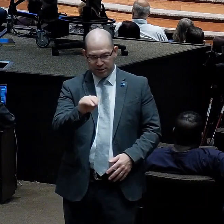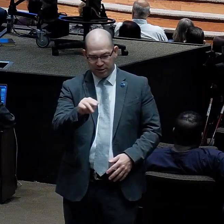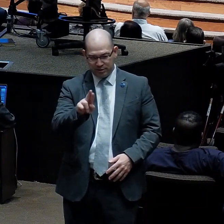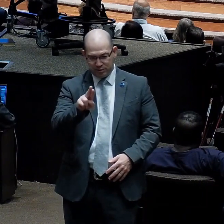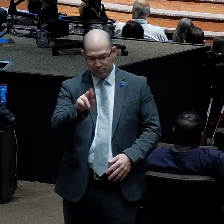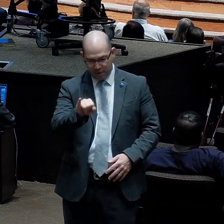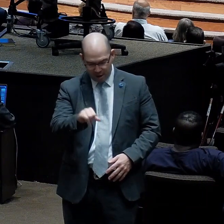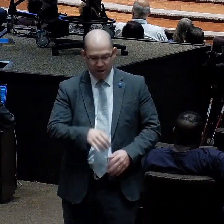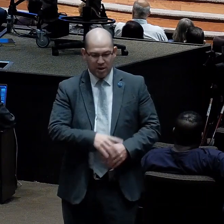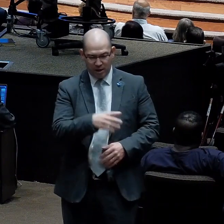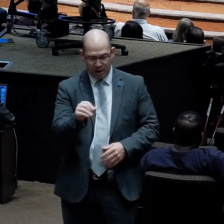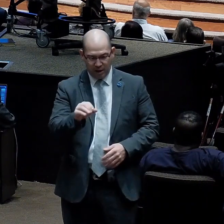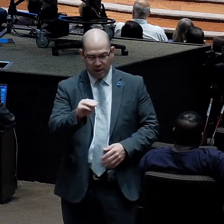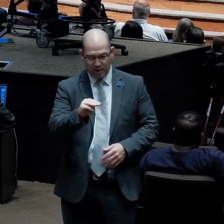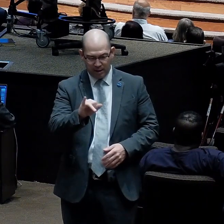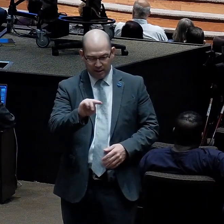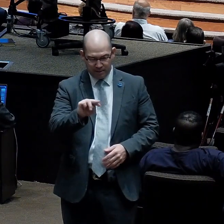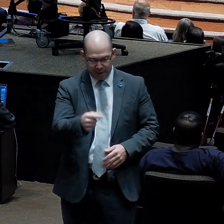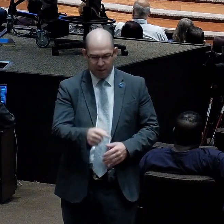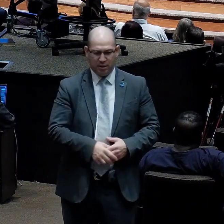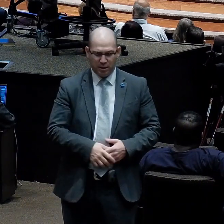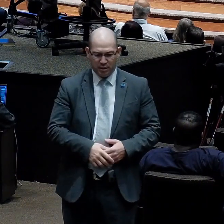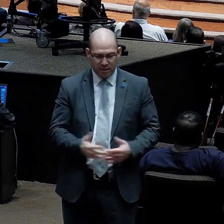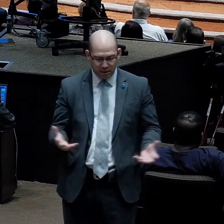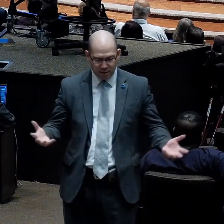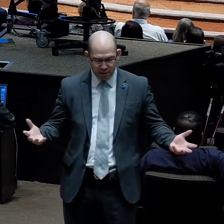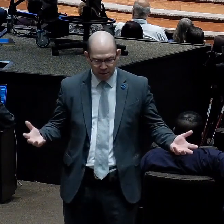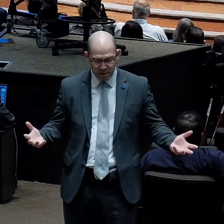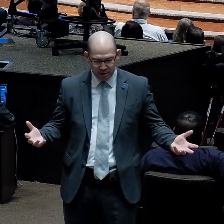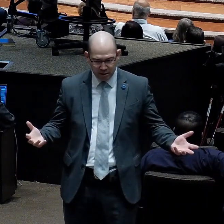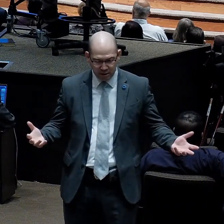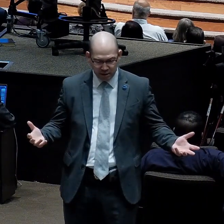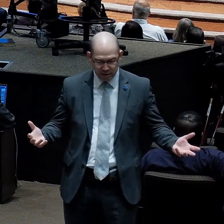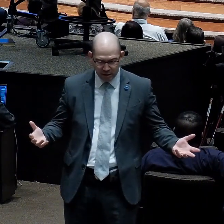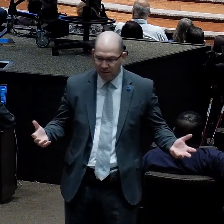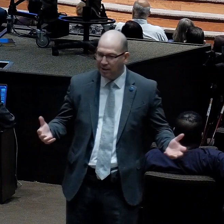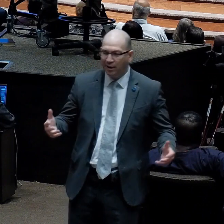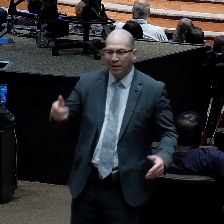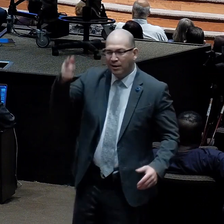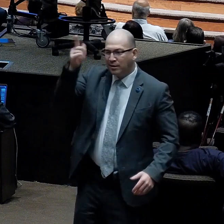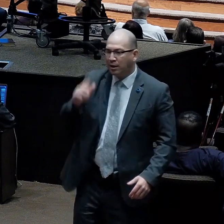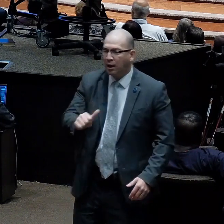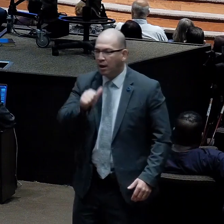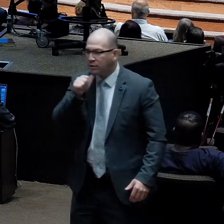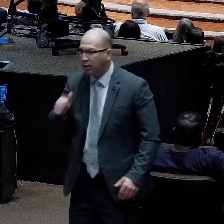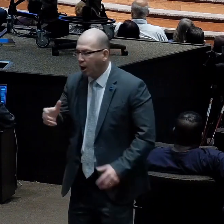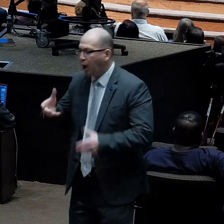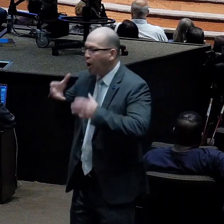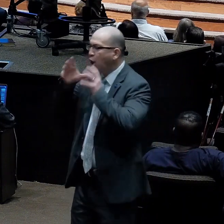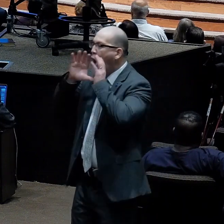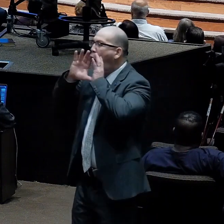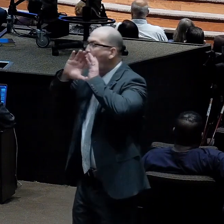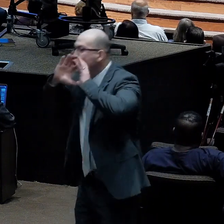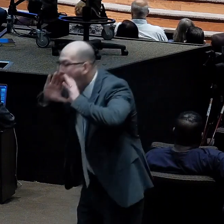And I did not have the Lord speak to me in an audible voice. Okay, let's understand that.